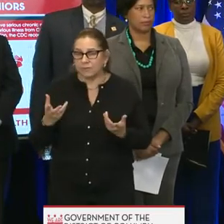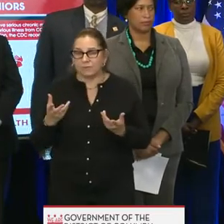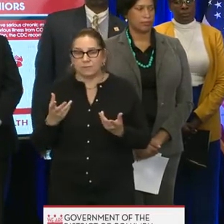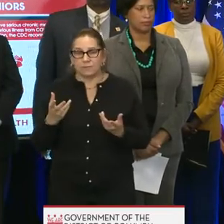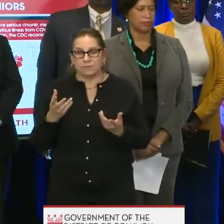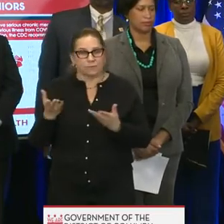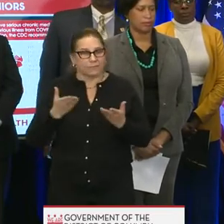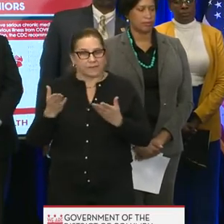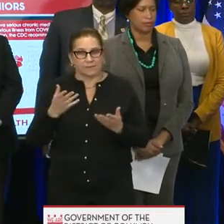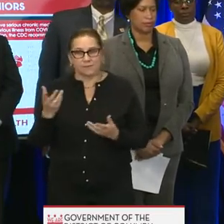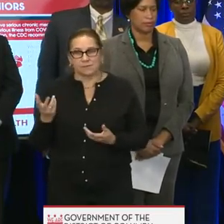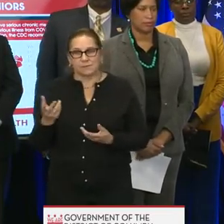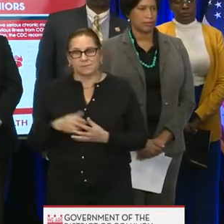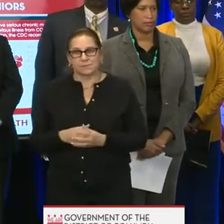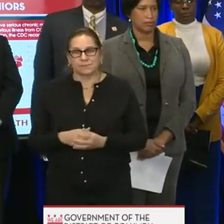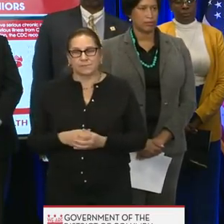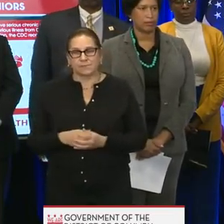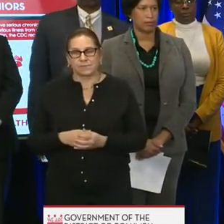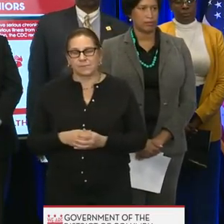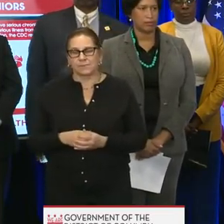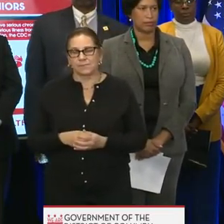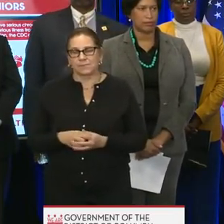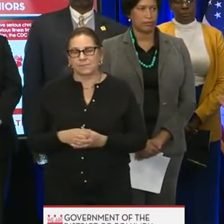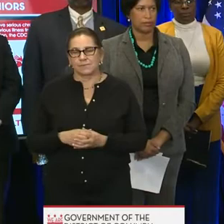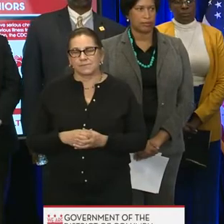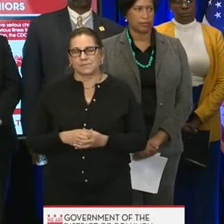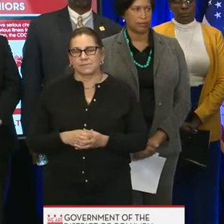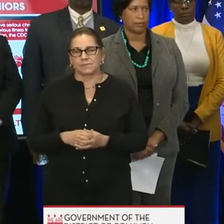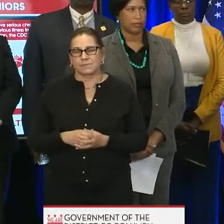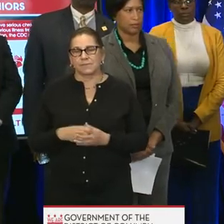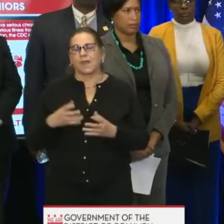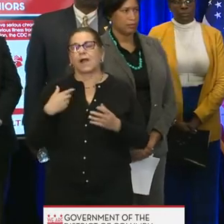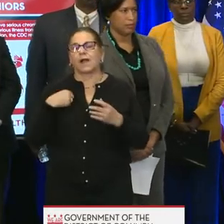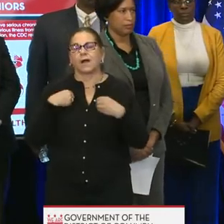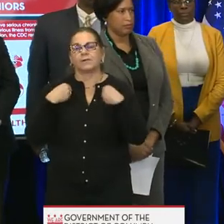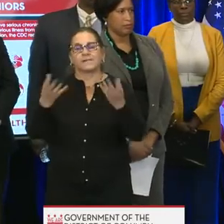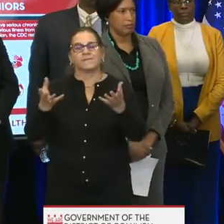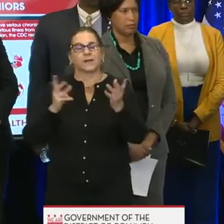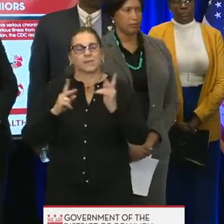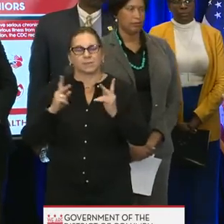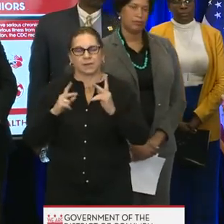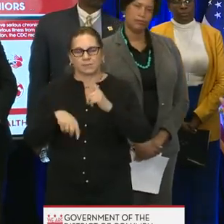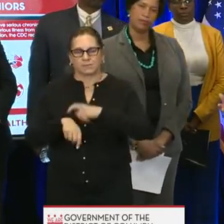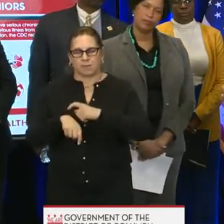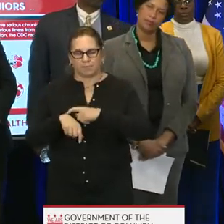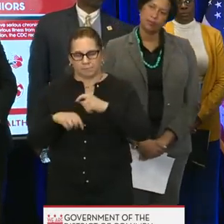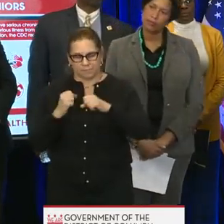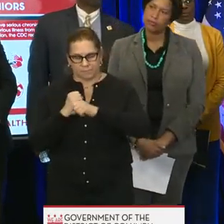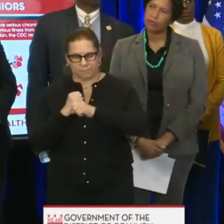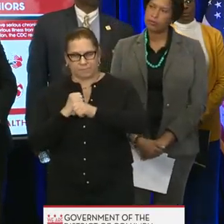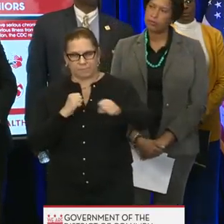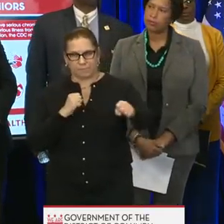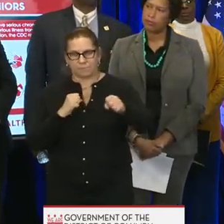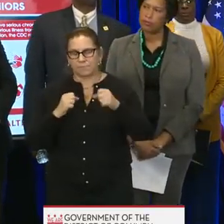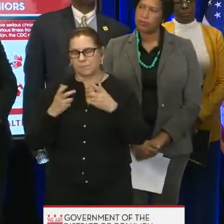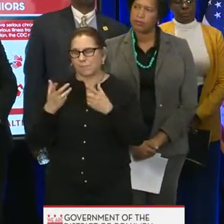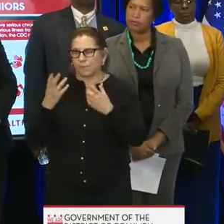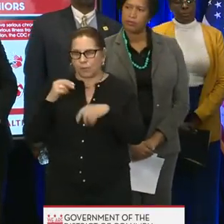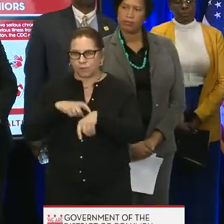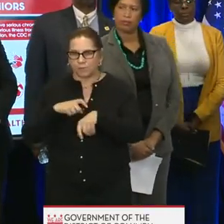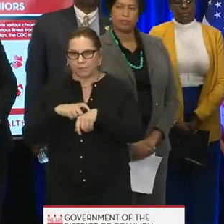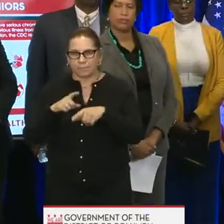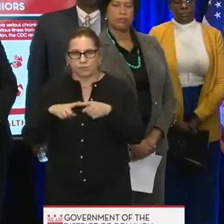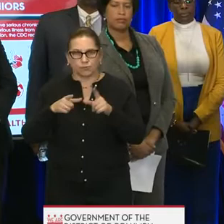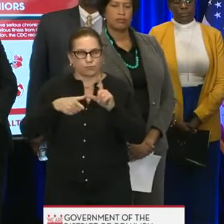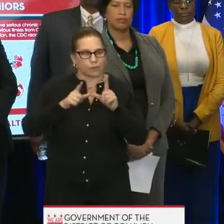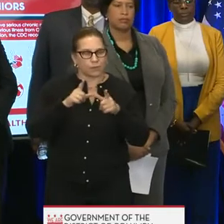what we're looking at, a tolling or extension of time, so folks don't have to think about how they have to get in line and with a whole lot of other